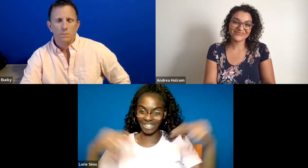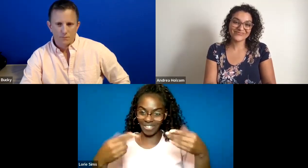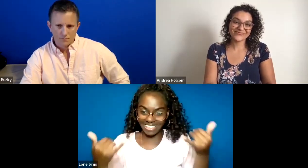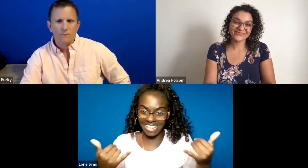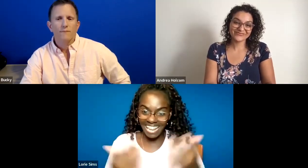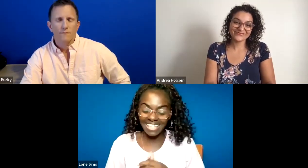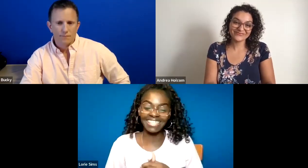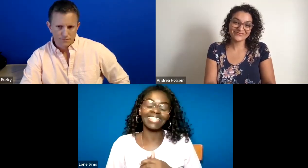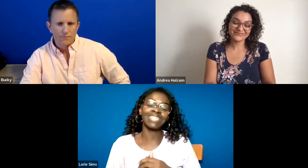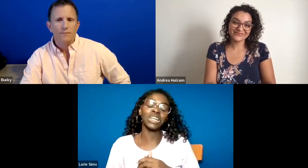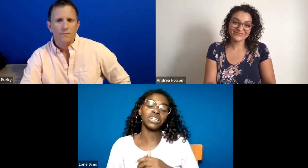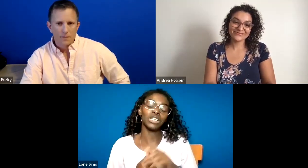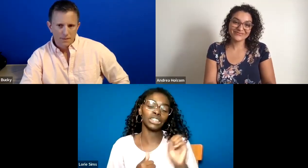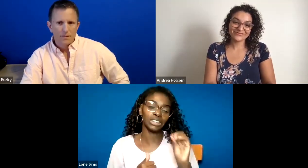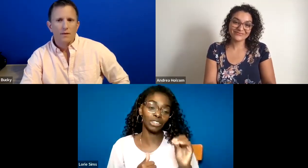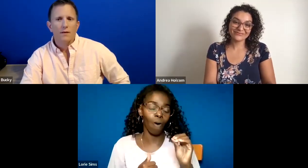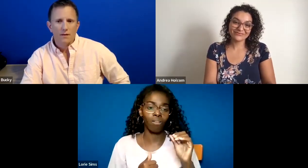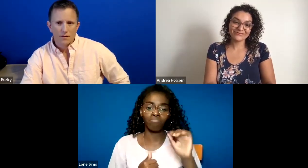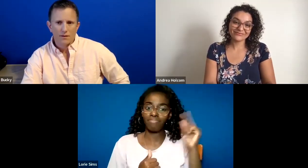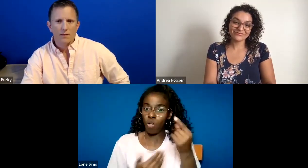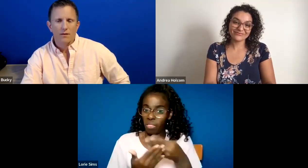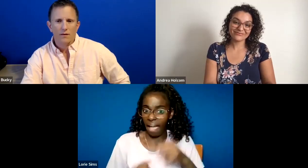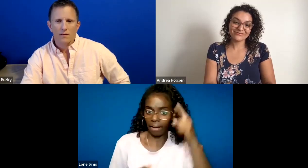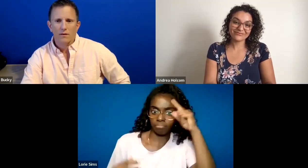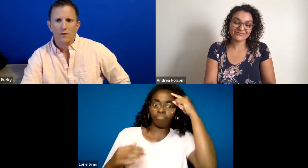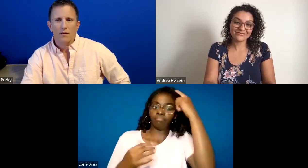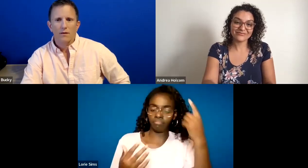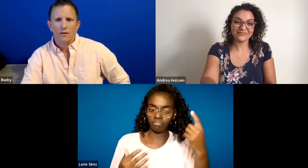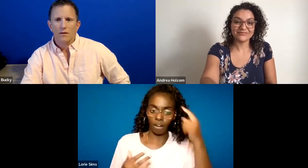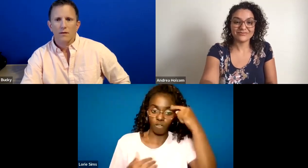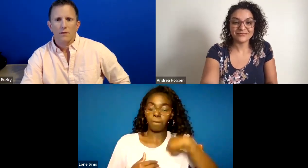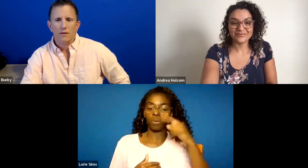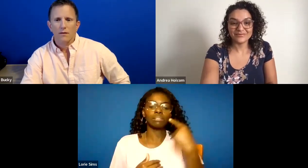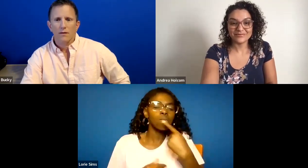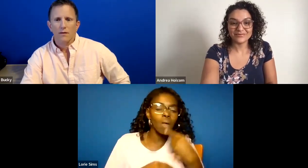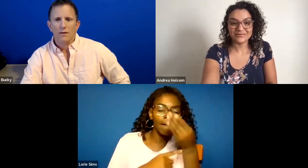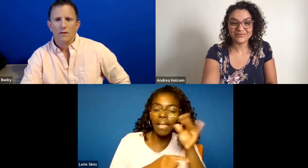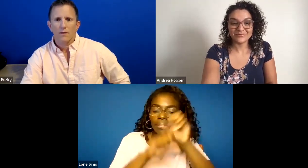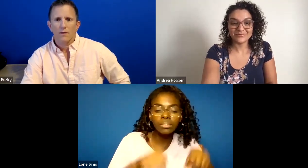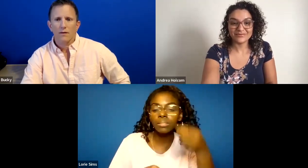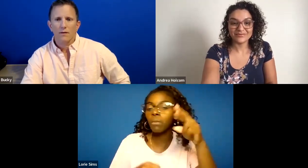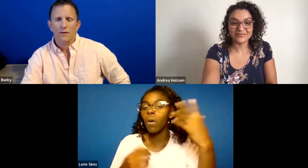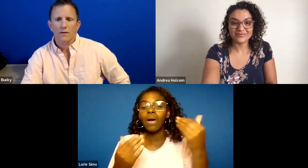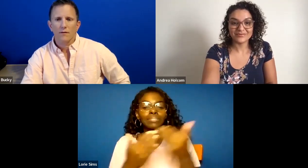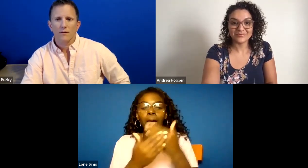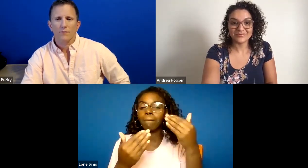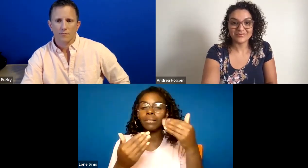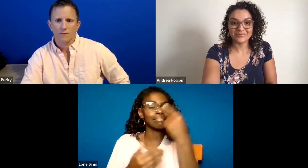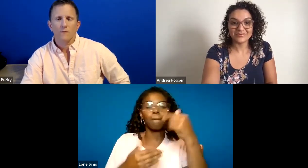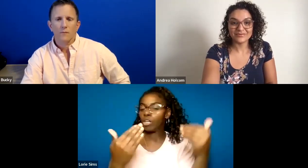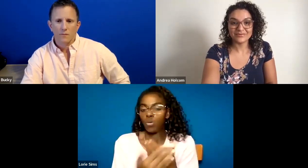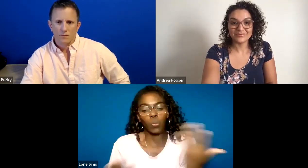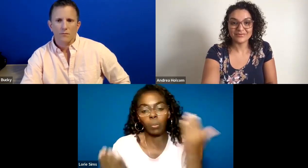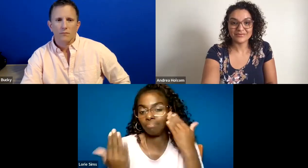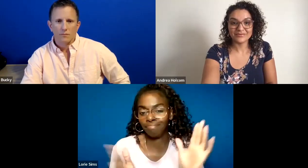more interpreters, not just me, some people who are watching today and participating in this panel. Maybe we can come up with some ideas, some type of system